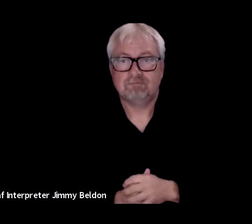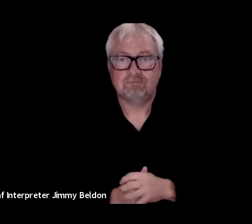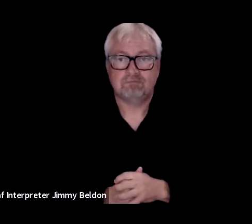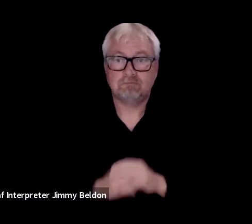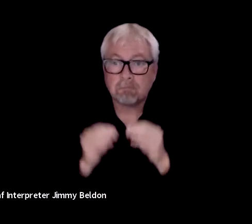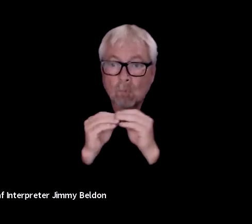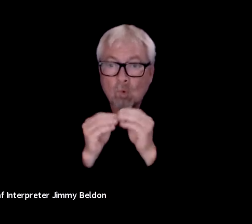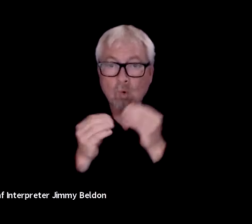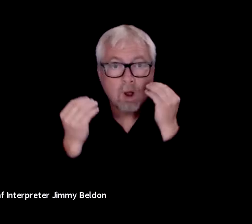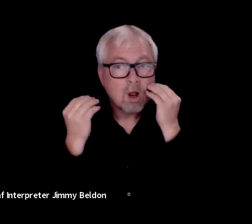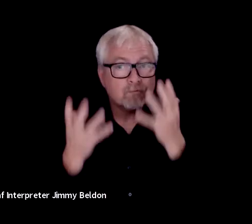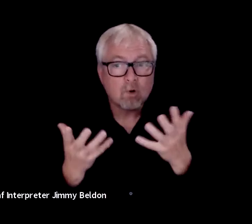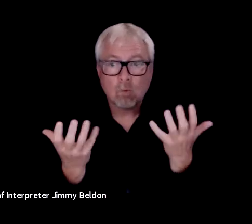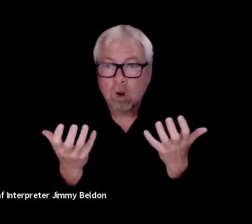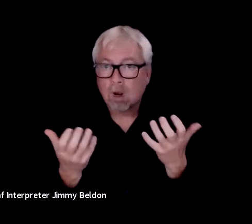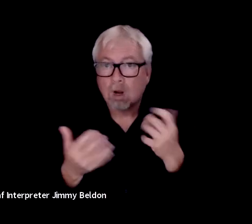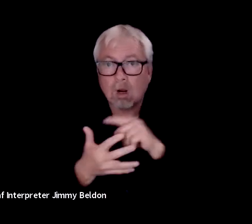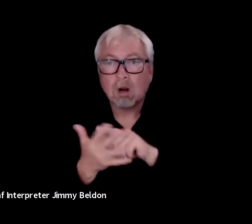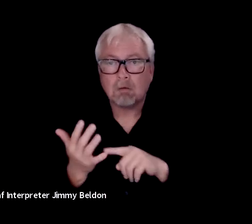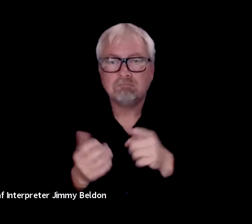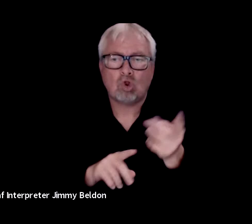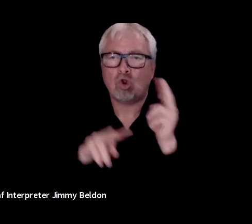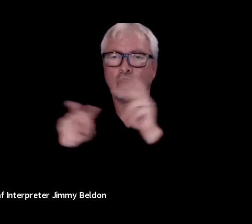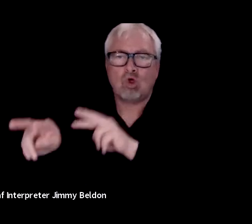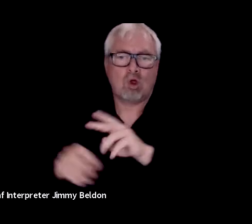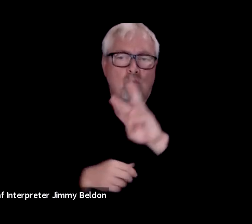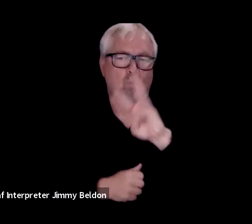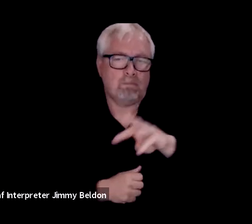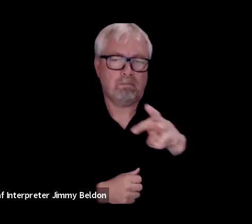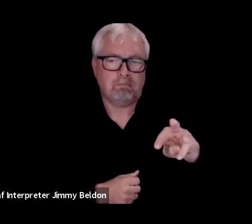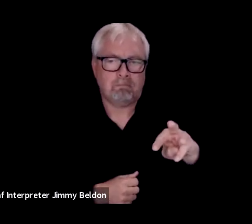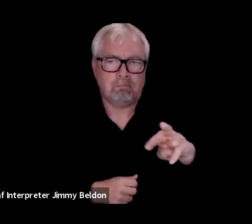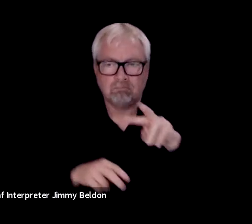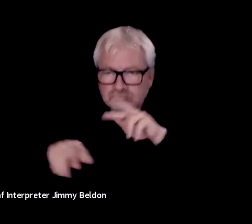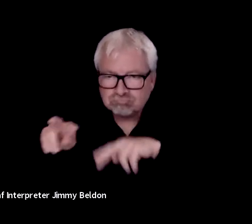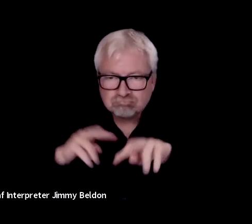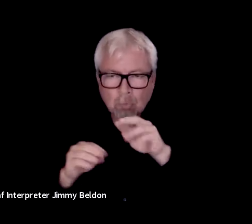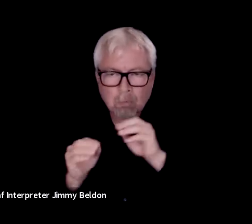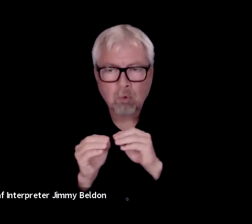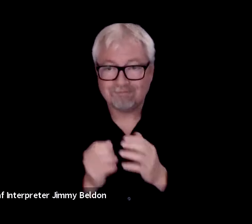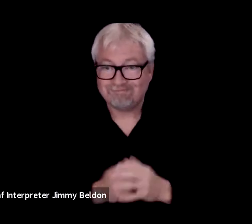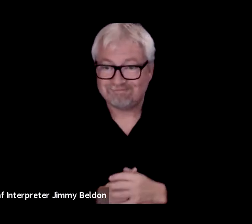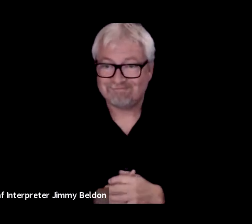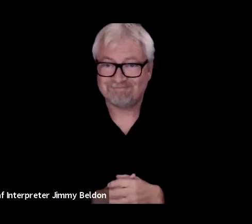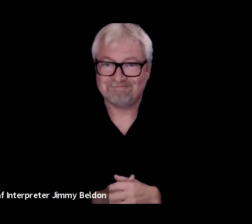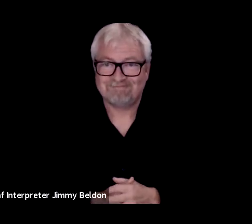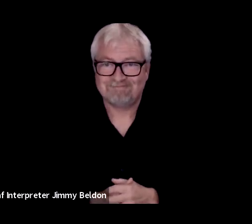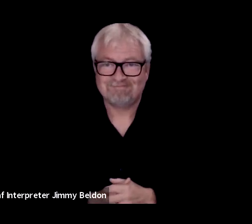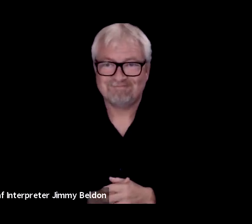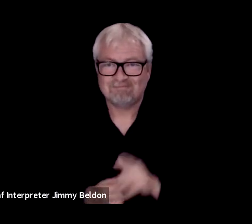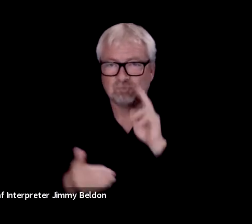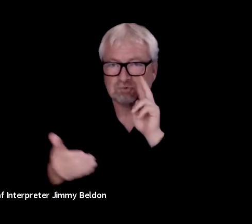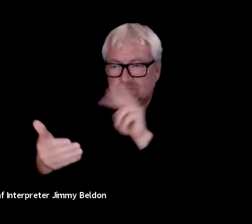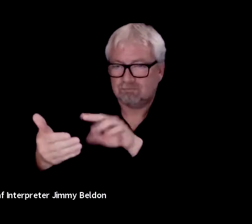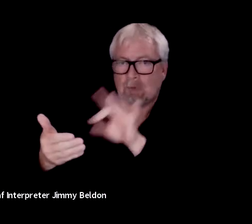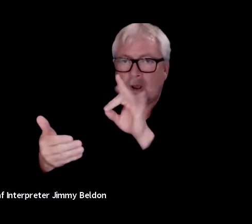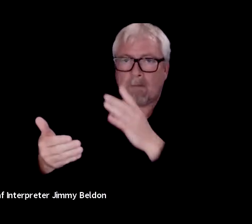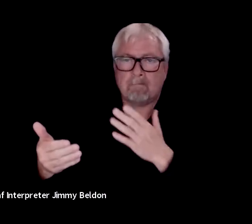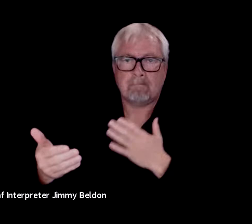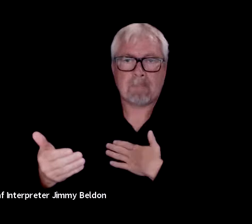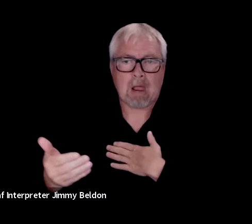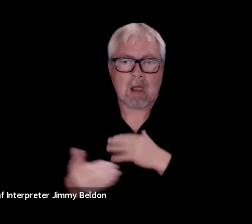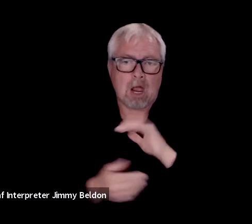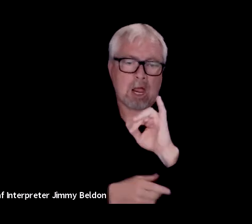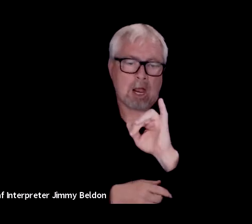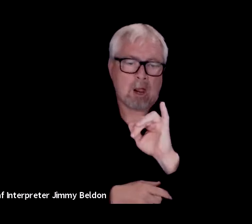health.state.mn.us and look for Find My Immunization Record. Before turning it over to Dr. Linfield, I just want